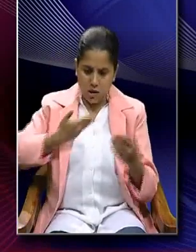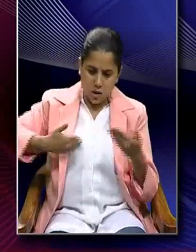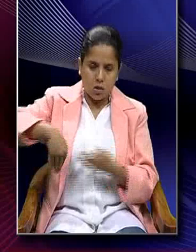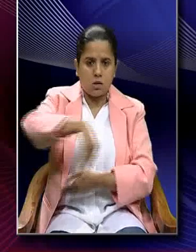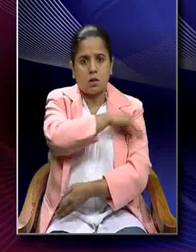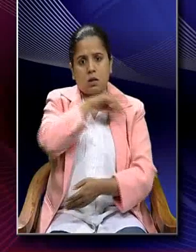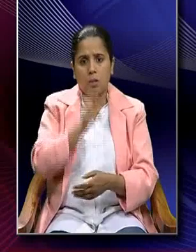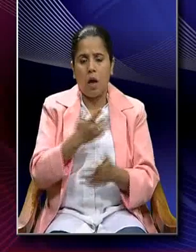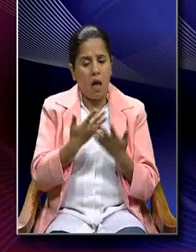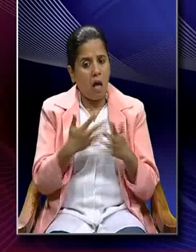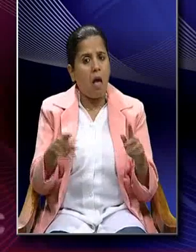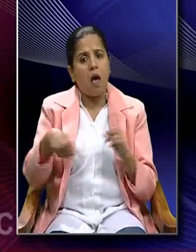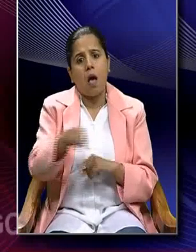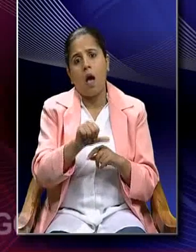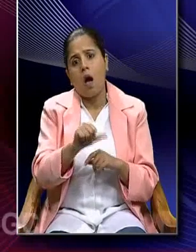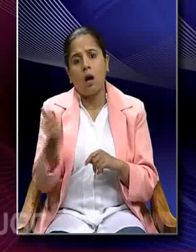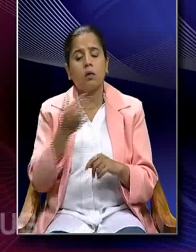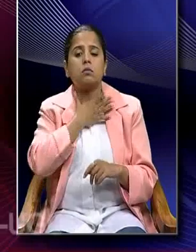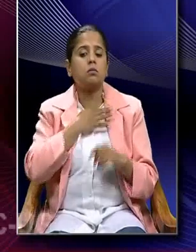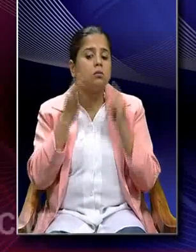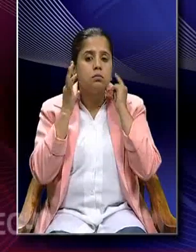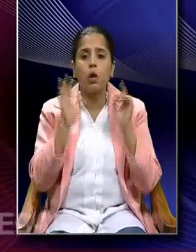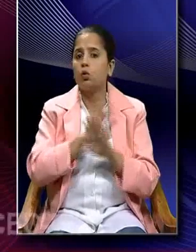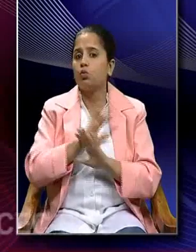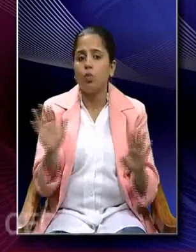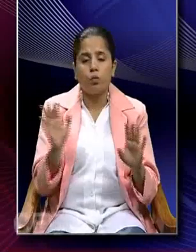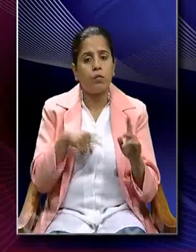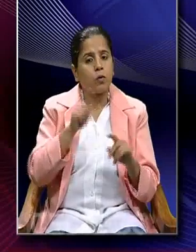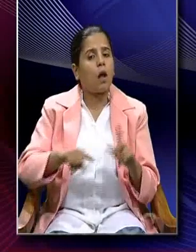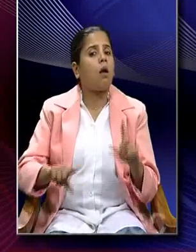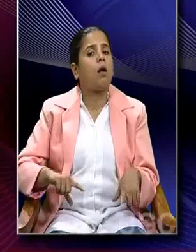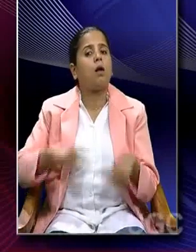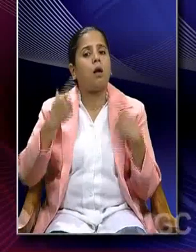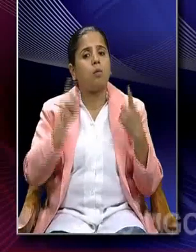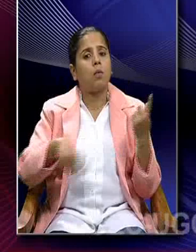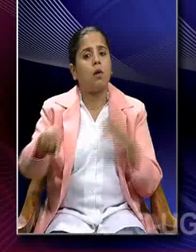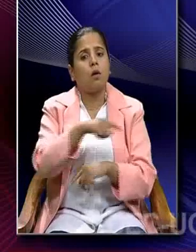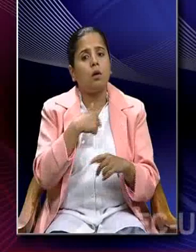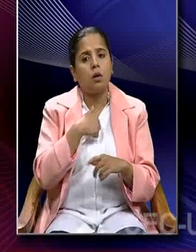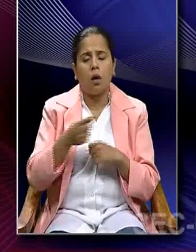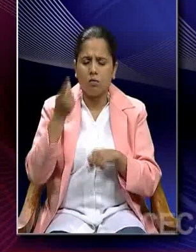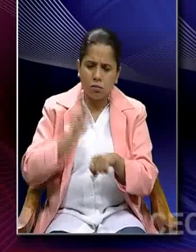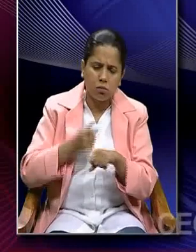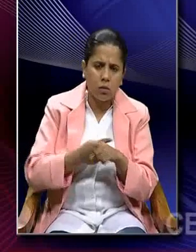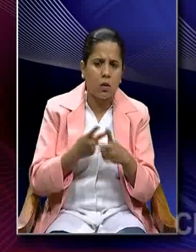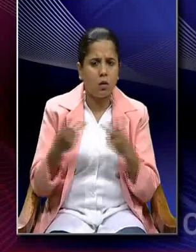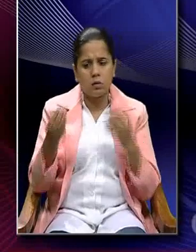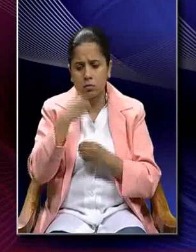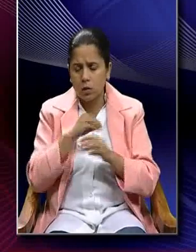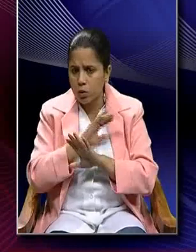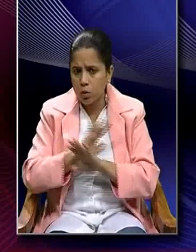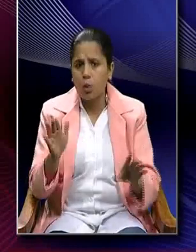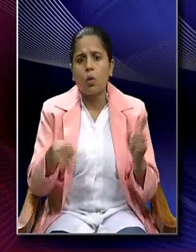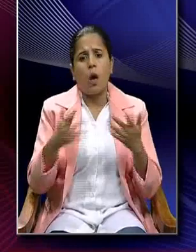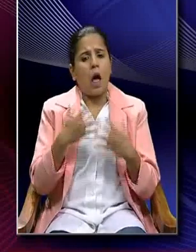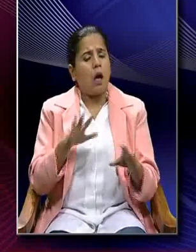she cannot wear any kind of ornaments, and she has to live a life of great penance, eat barely, not indulge